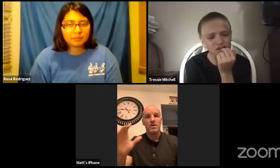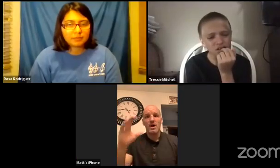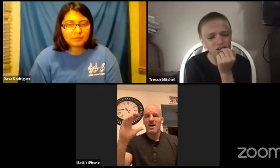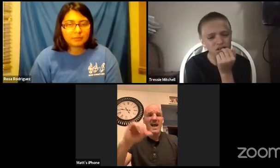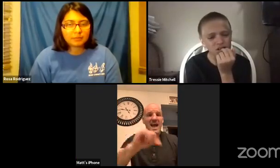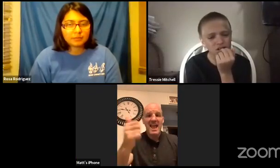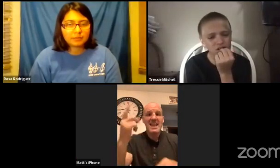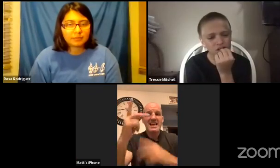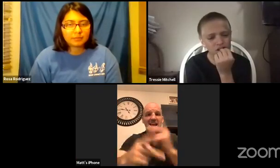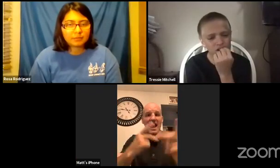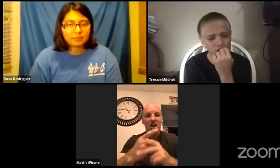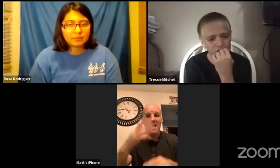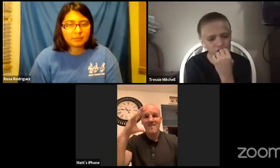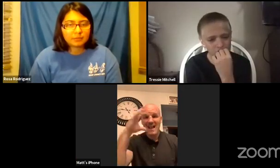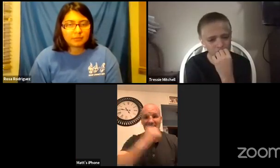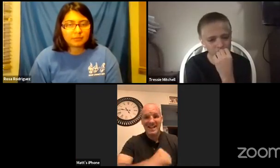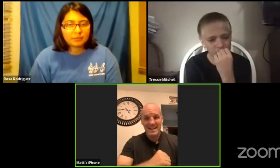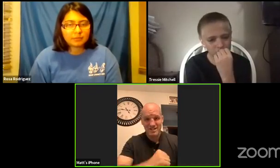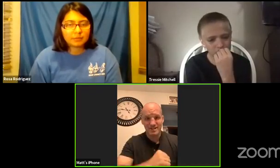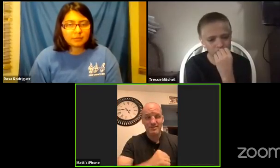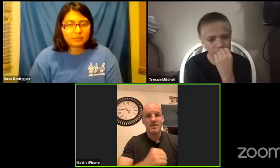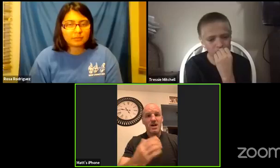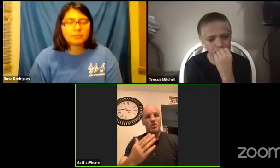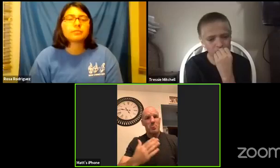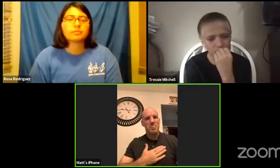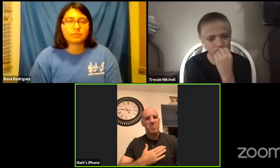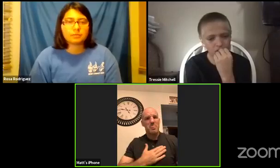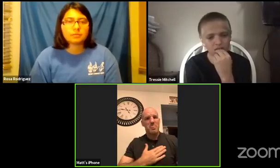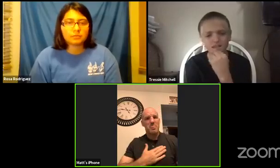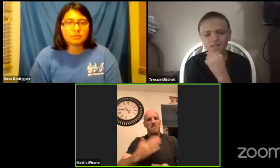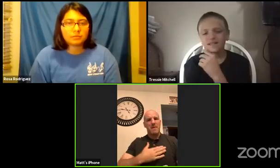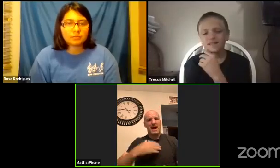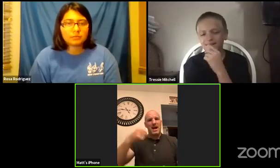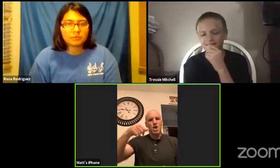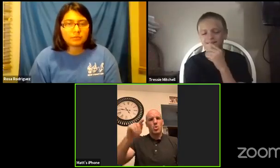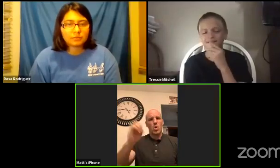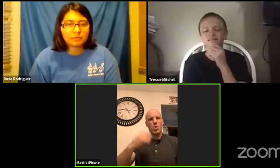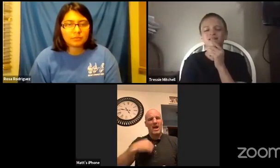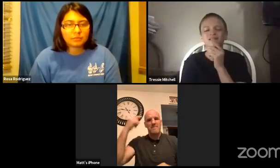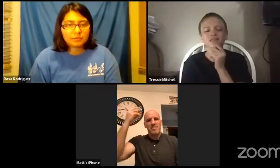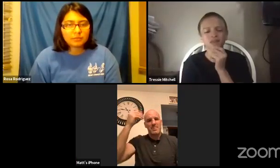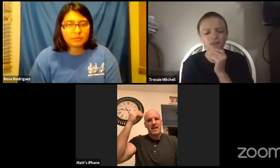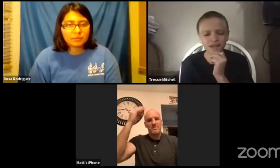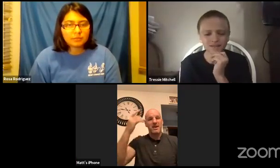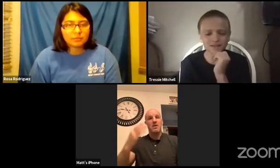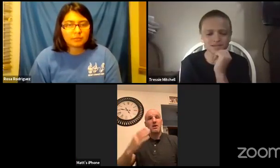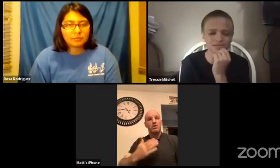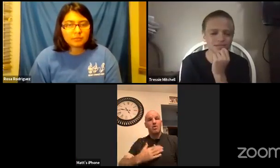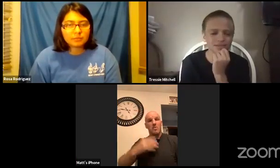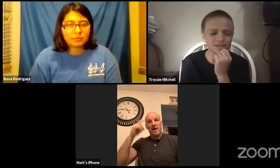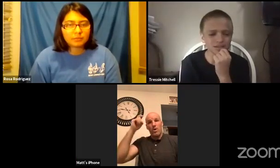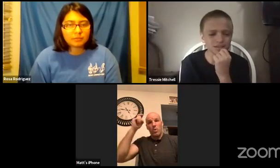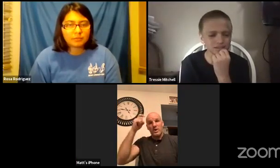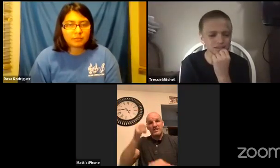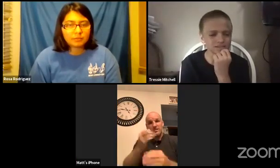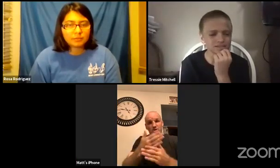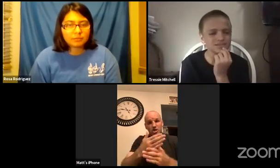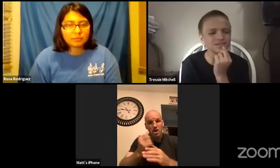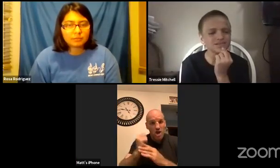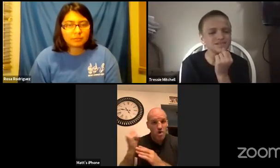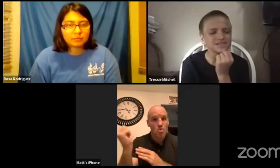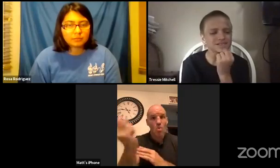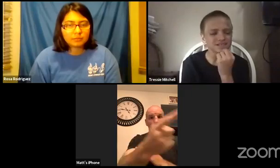but destruction is the opposite when you do not move forward without it. That is a